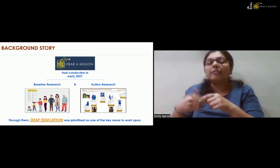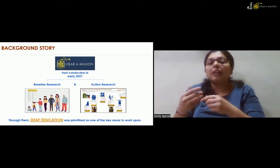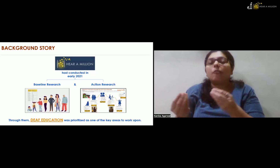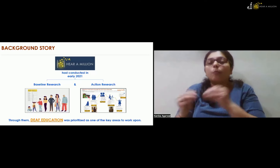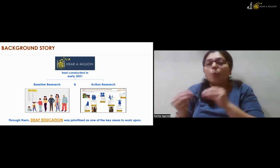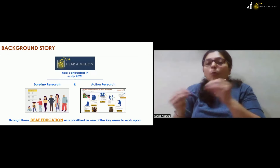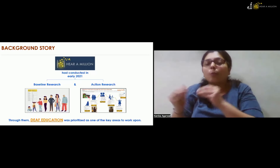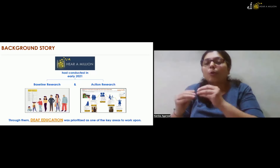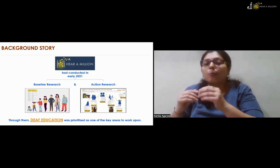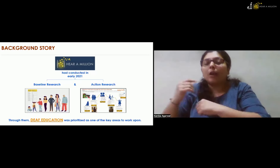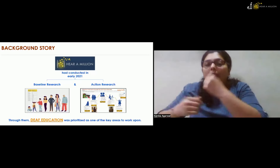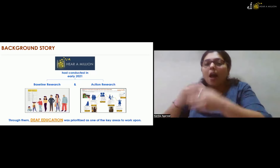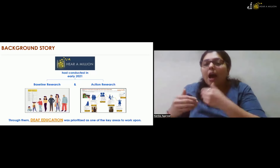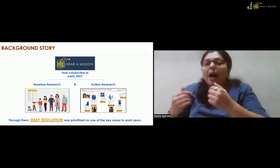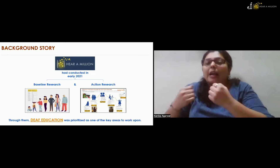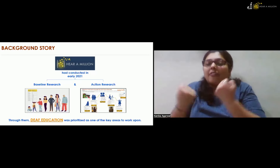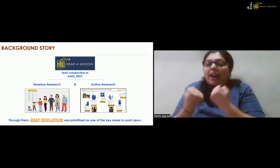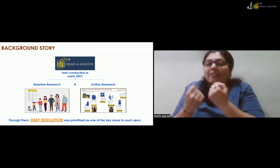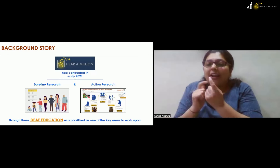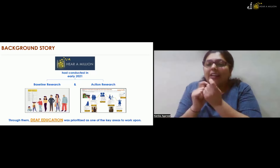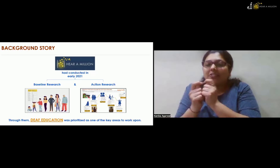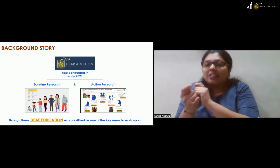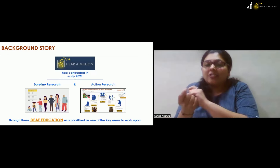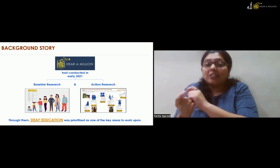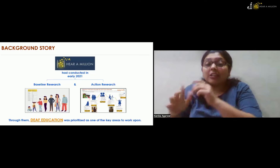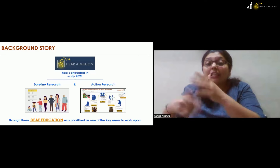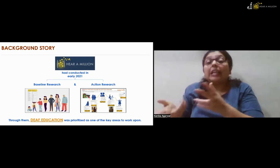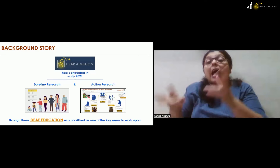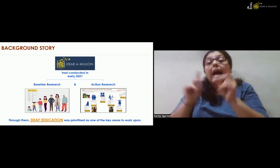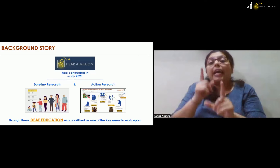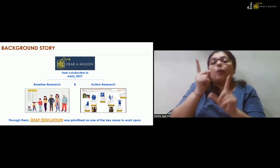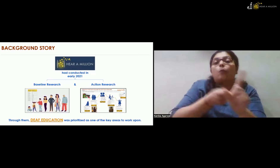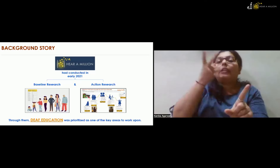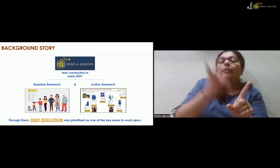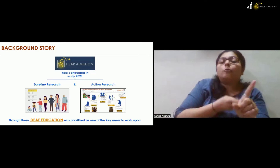document all this information which we have.